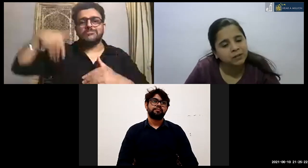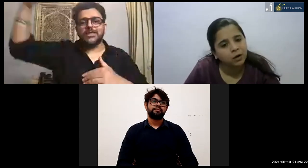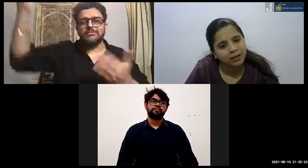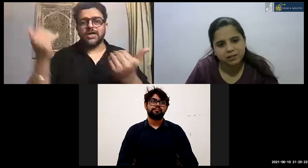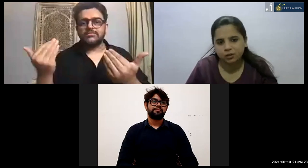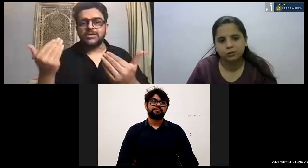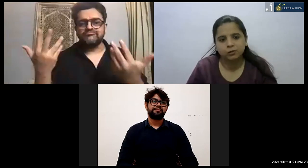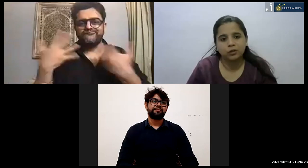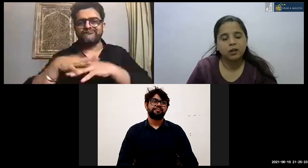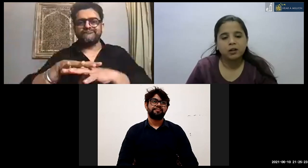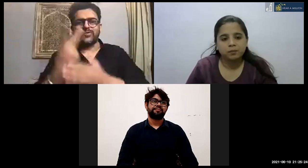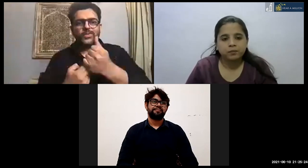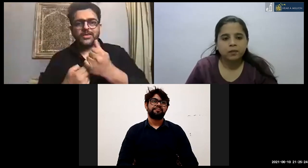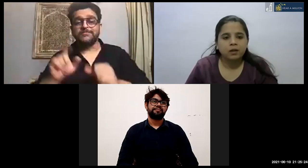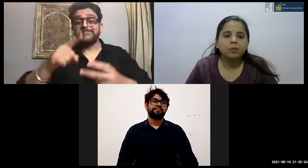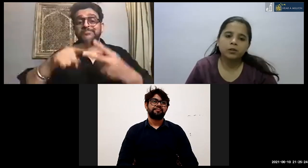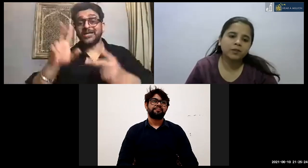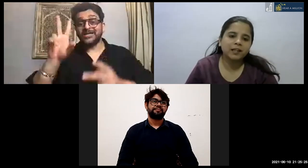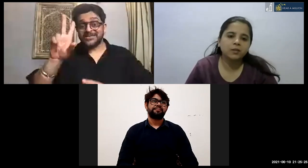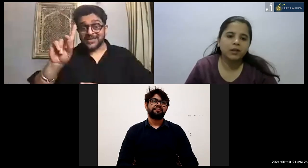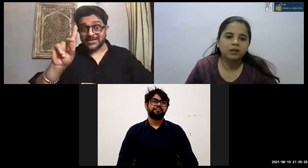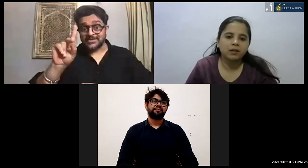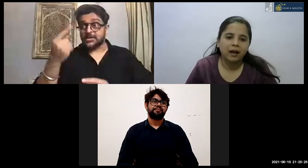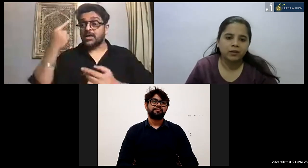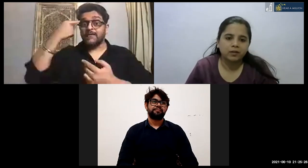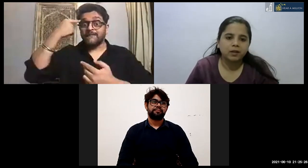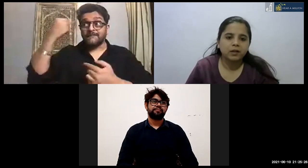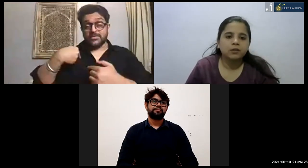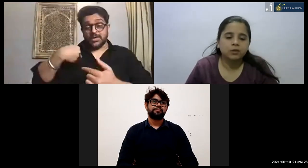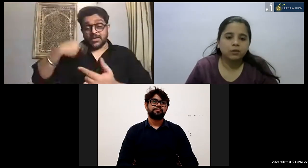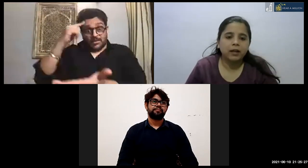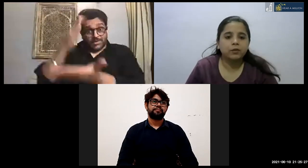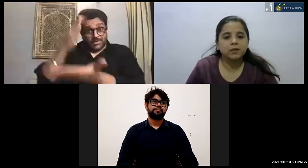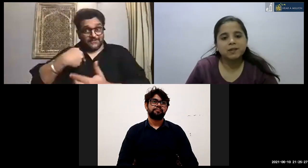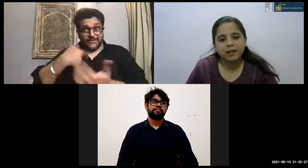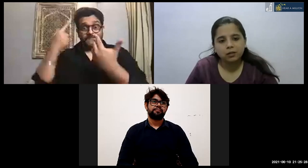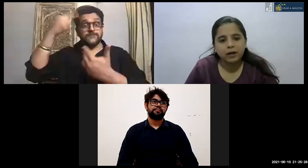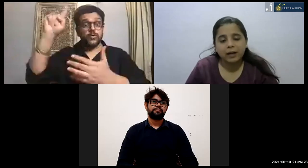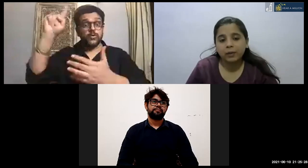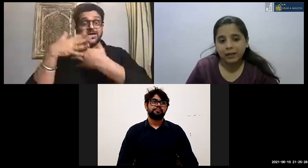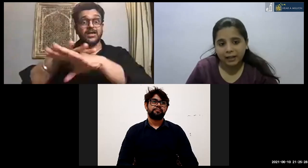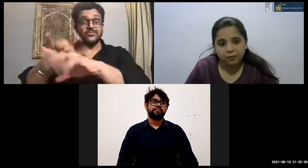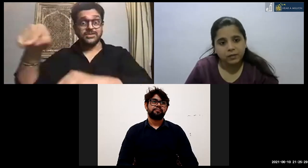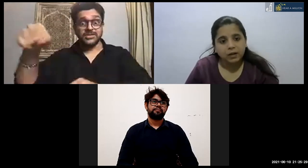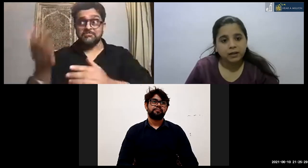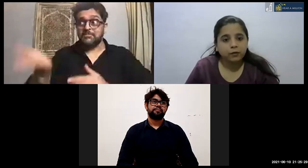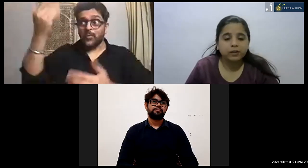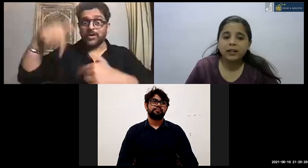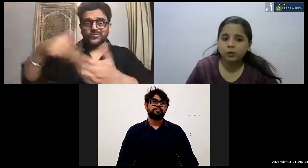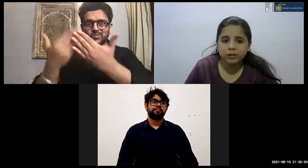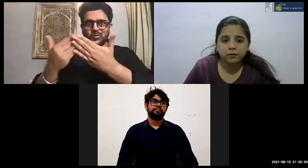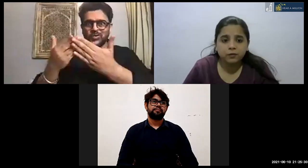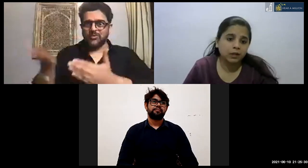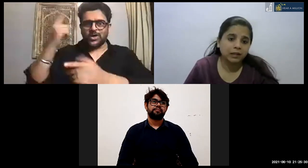and we have the online session also. Both of the things we can have it. So and for the second thought, I believe that for